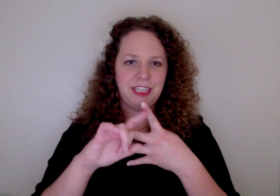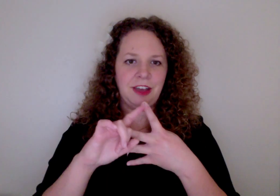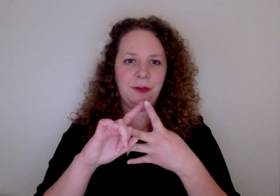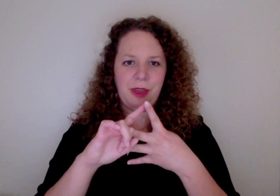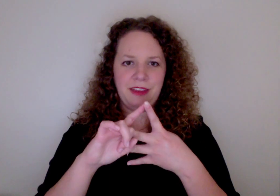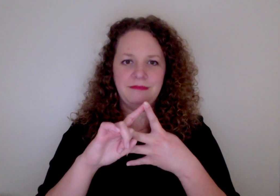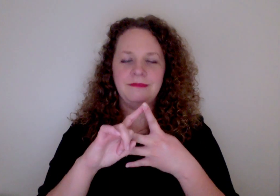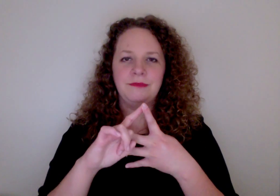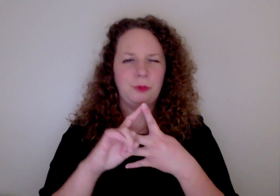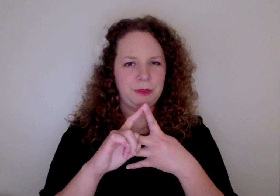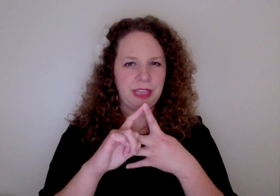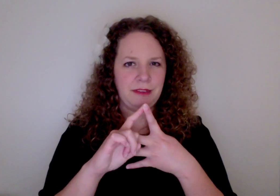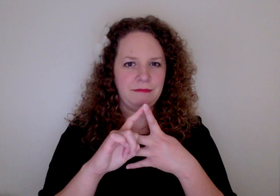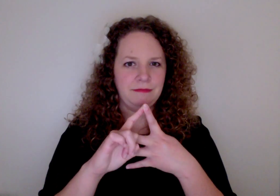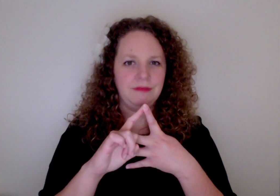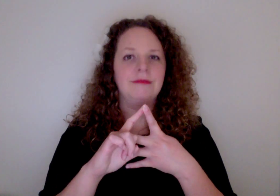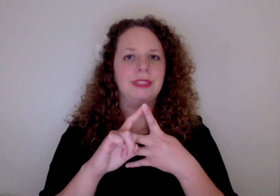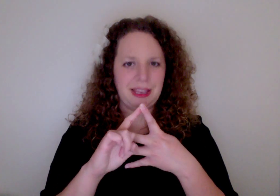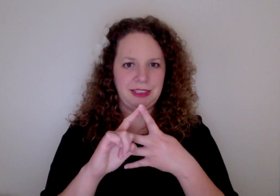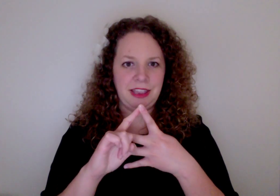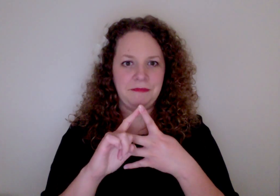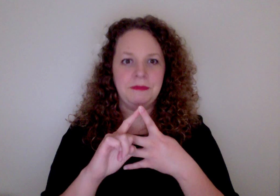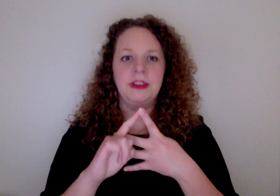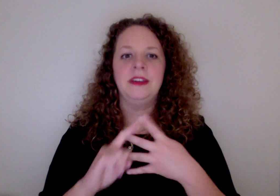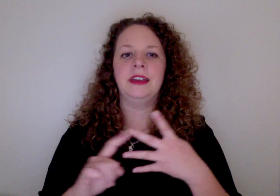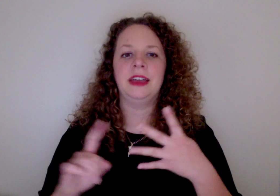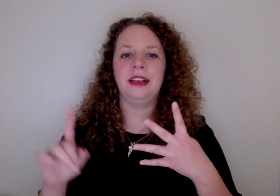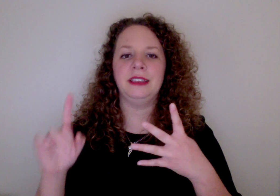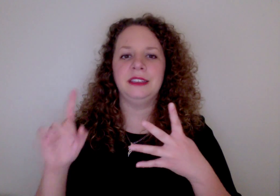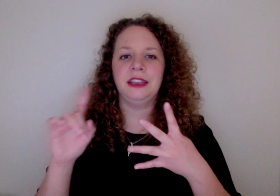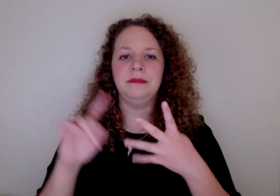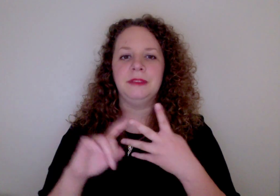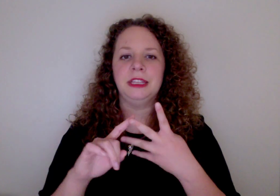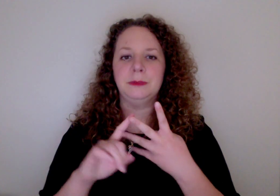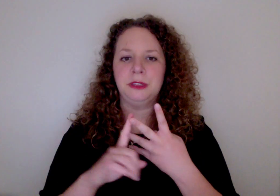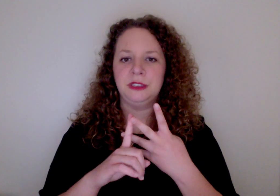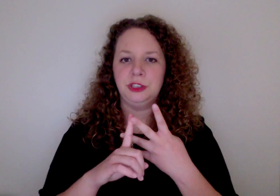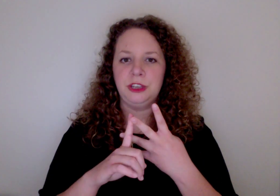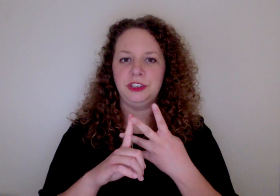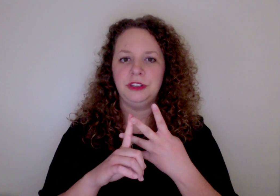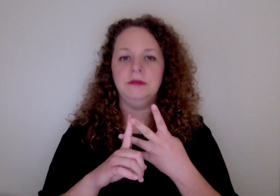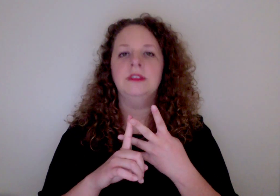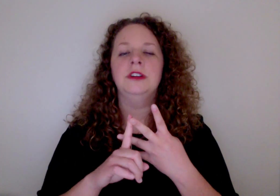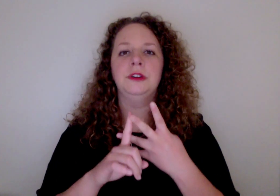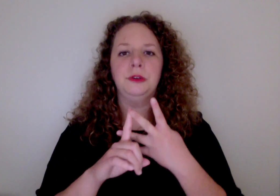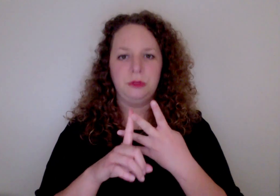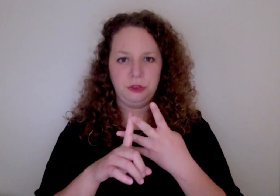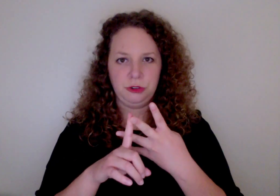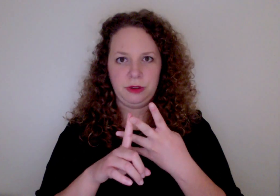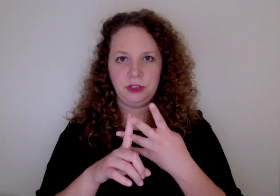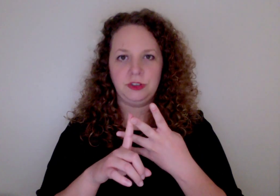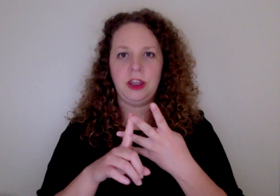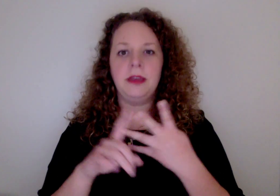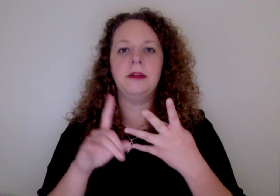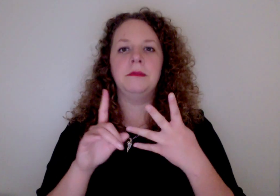tell when. When was that? Last night. Okay, last night, explain the situation. Went to a restaurant,